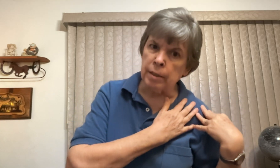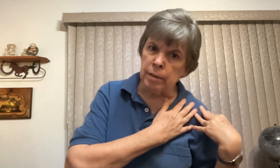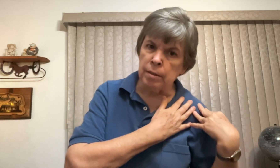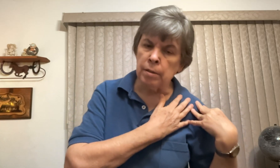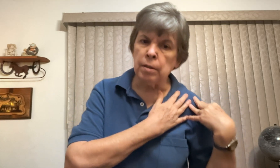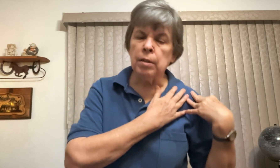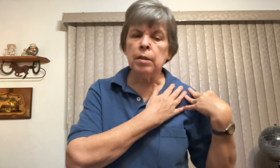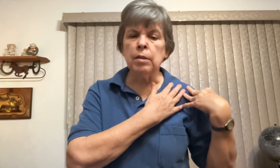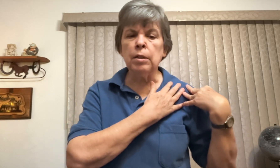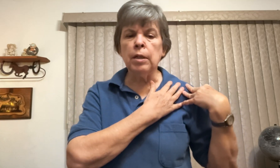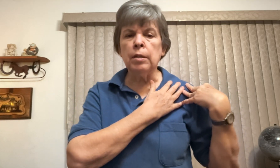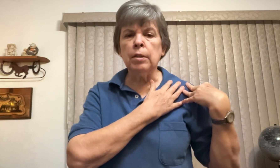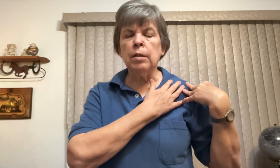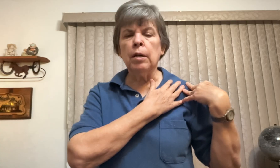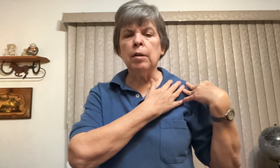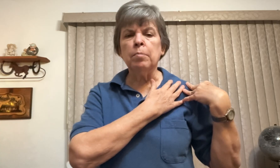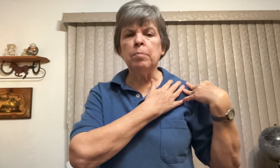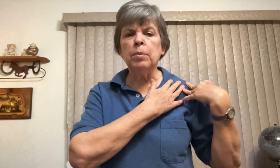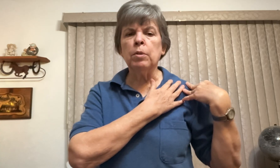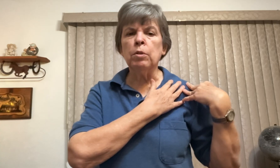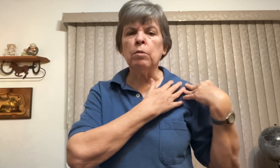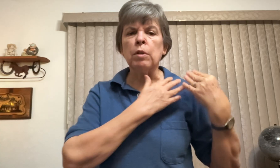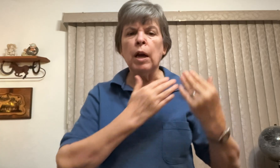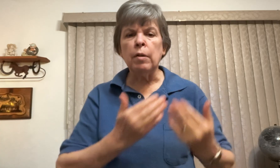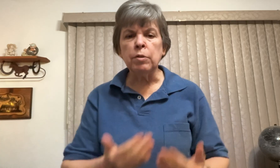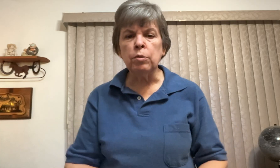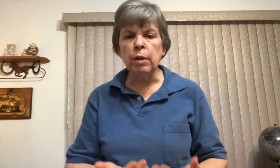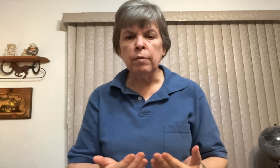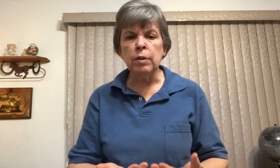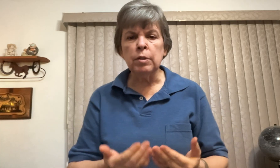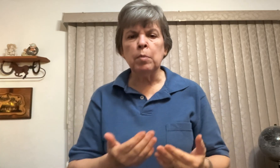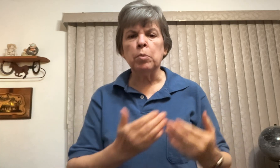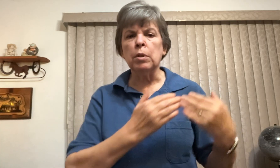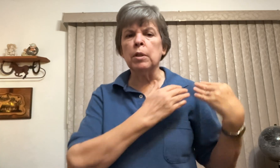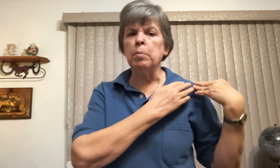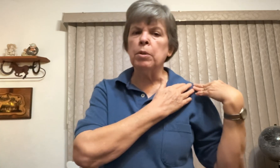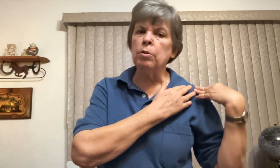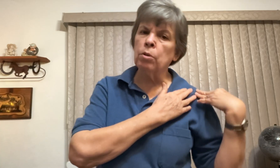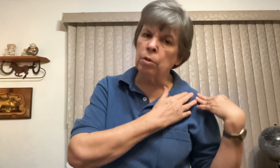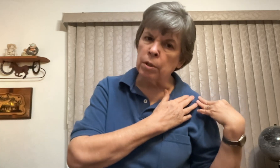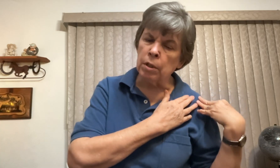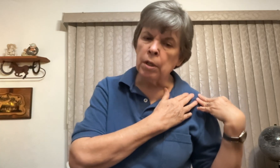laden. Okay, so you don't have to do heavy separately, but you could.